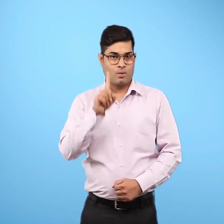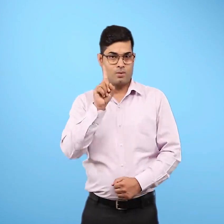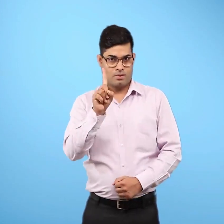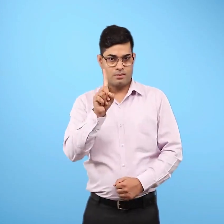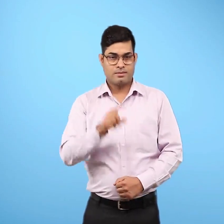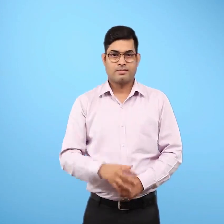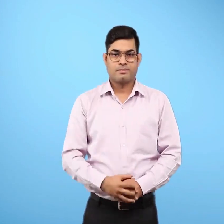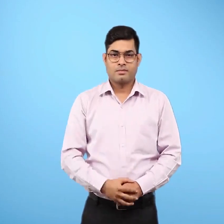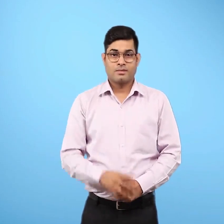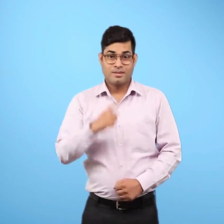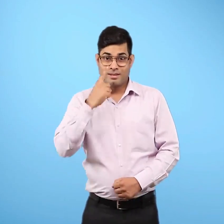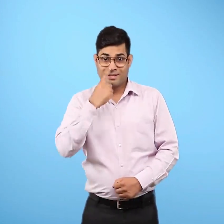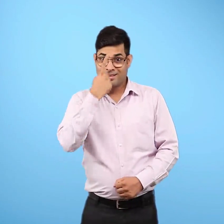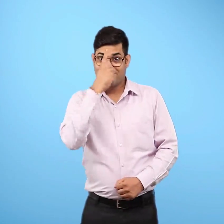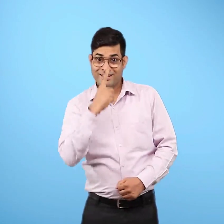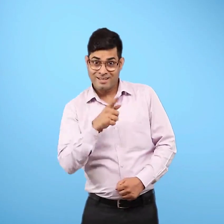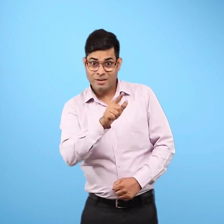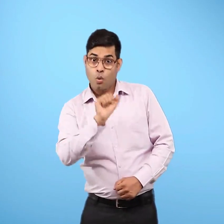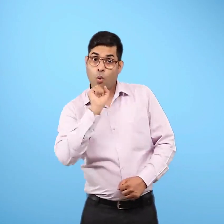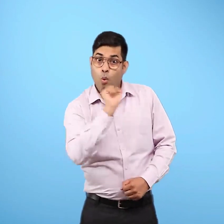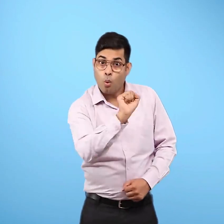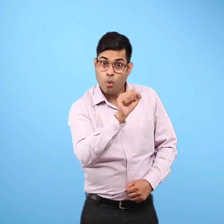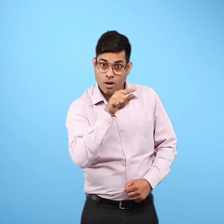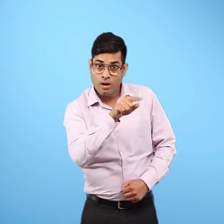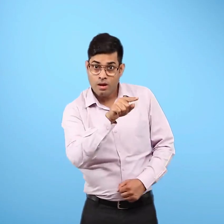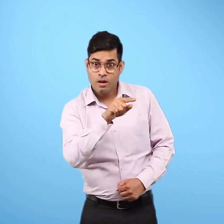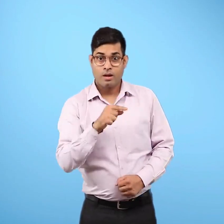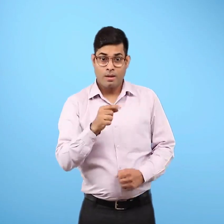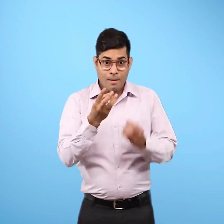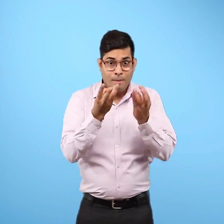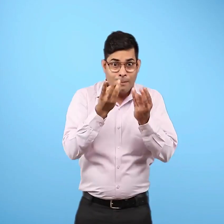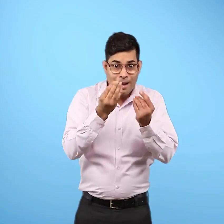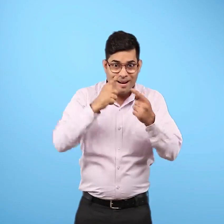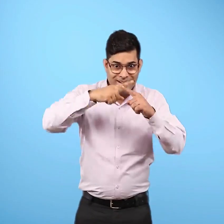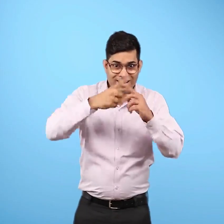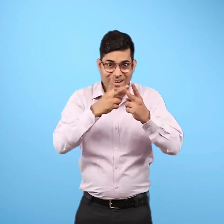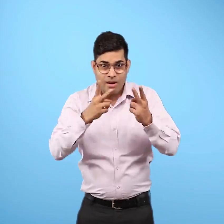1. Use Bela's method to multiply these numbers.